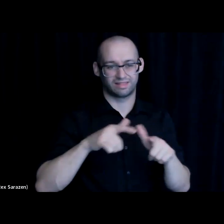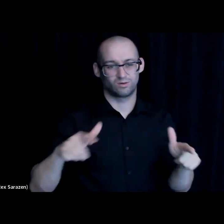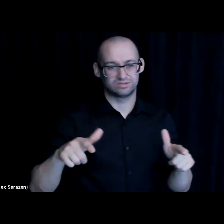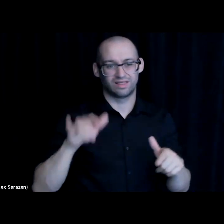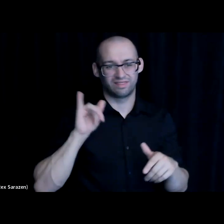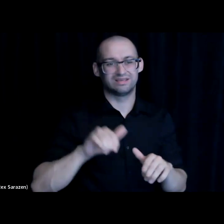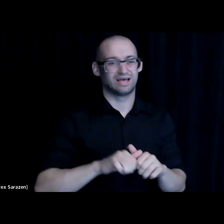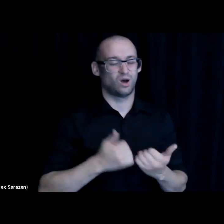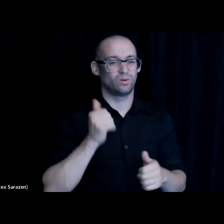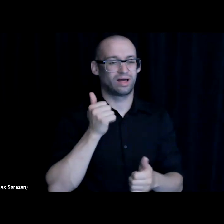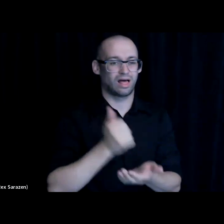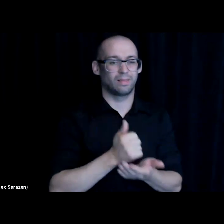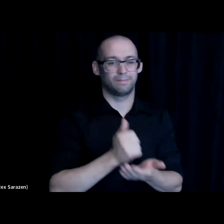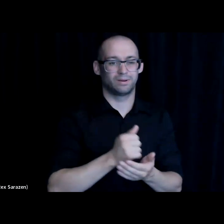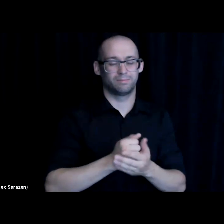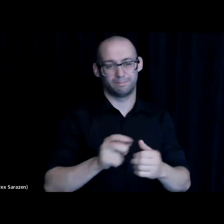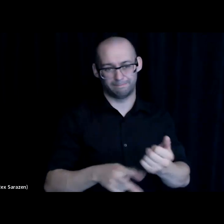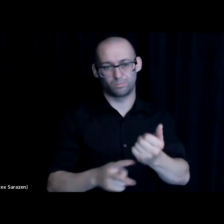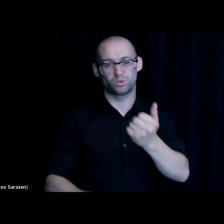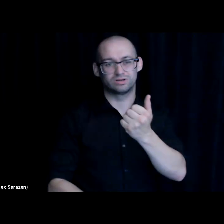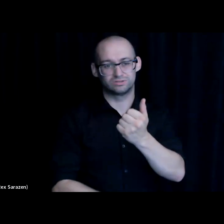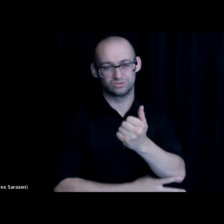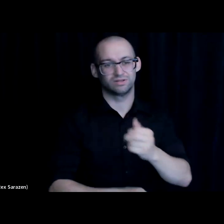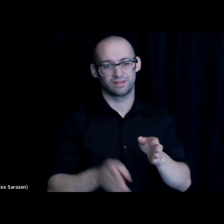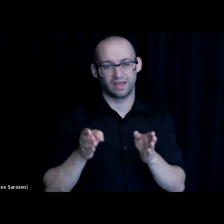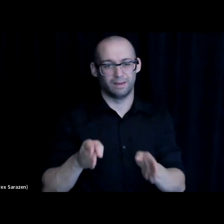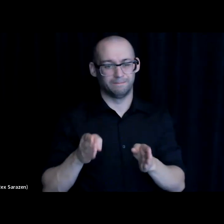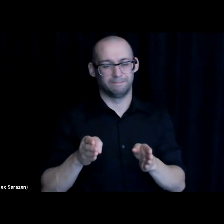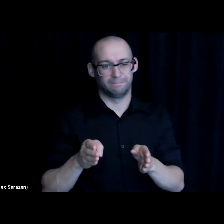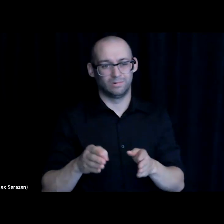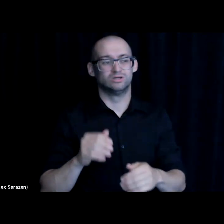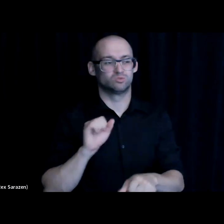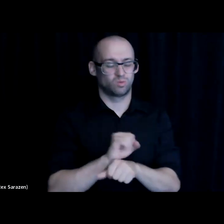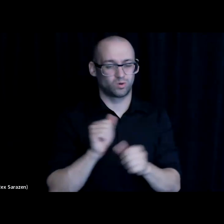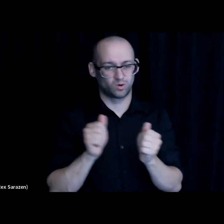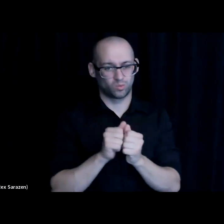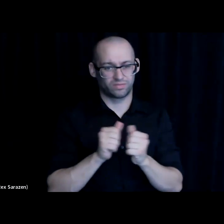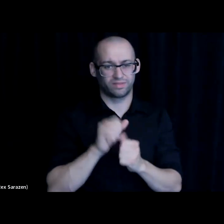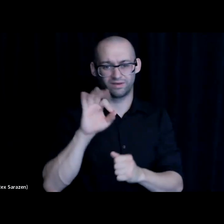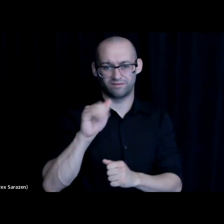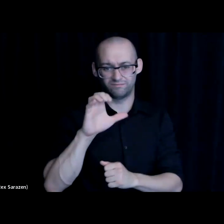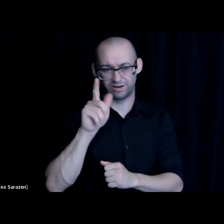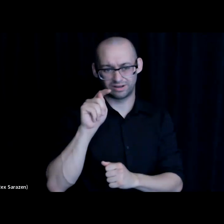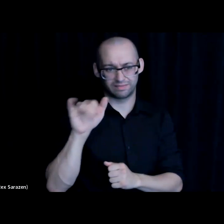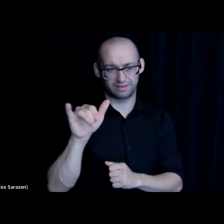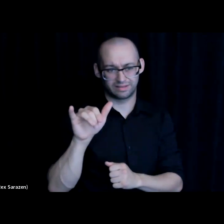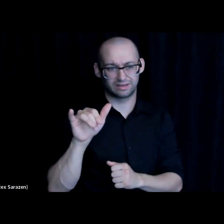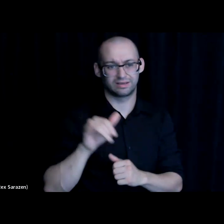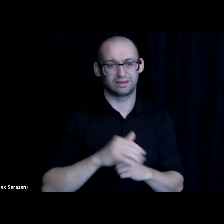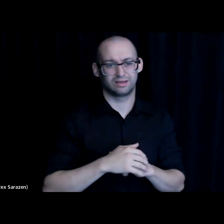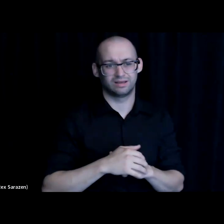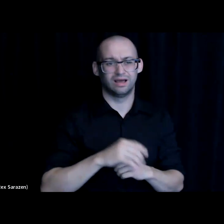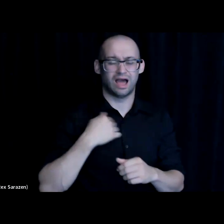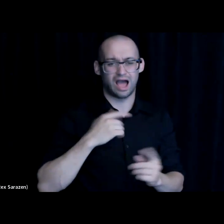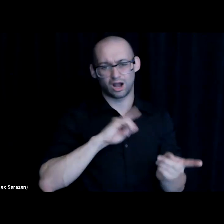able to help kind of bridge this gap. I also work very closely with our faculty. So when new technology comes out, I go to the faculty, go, what are you